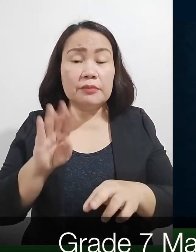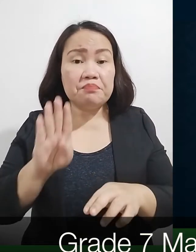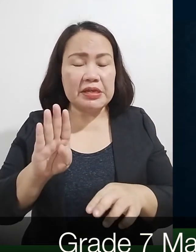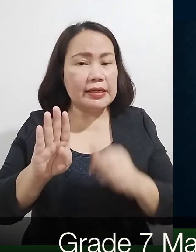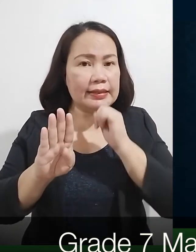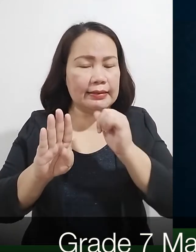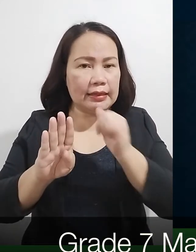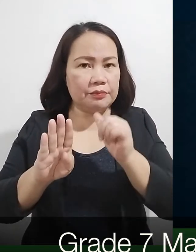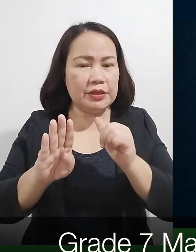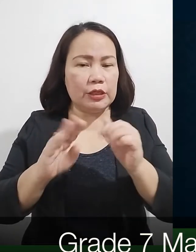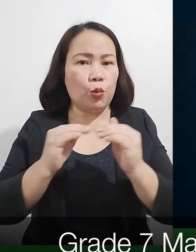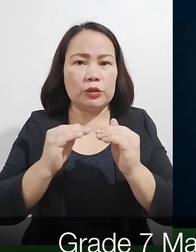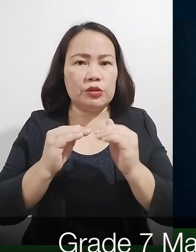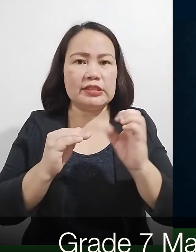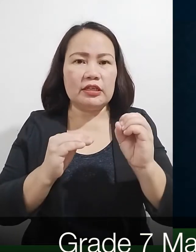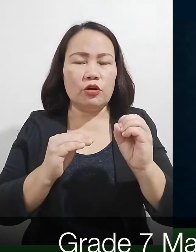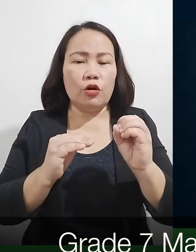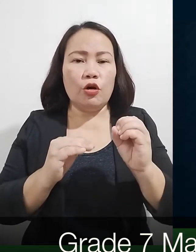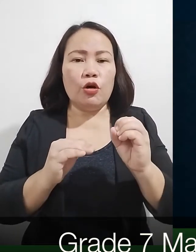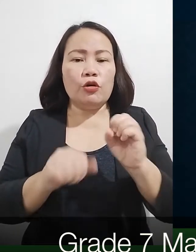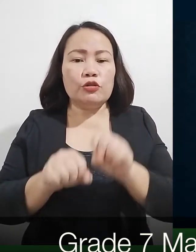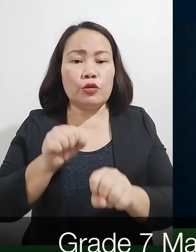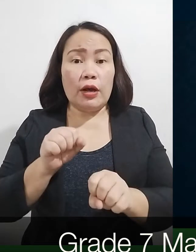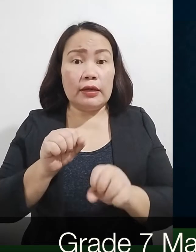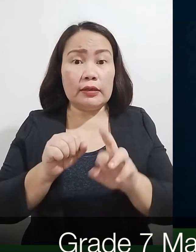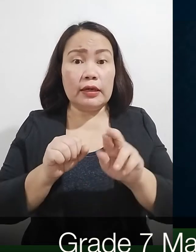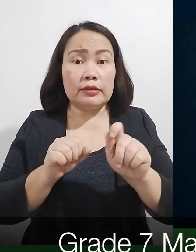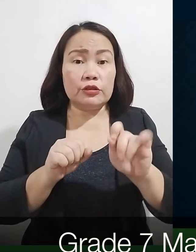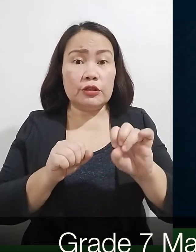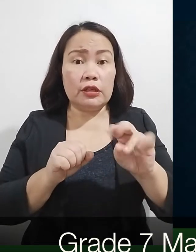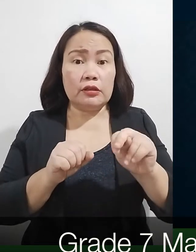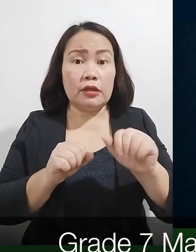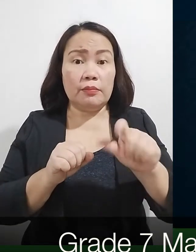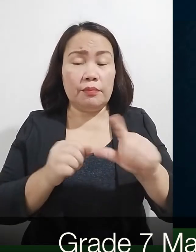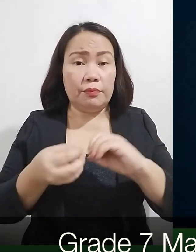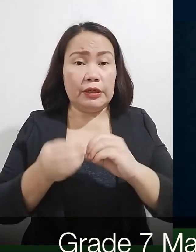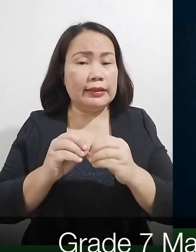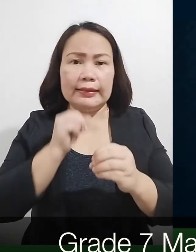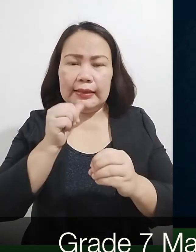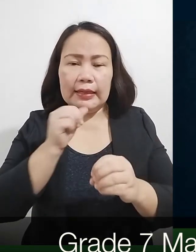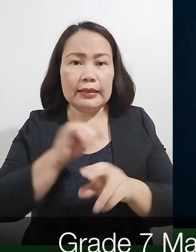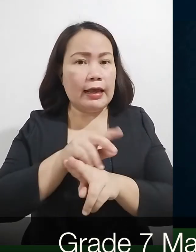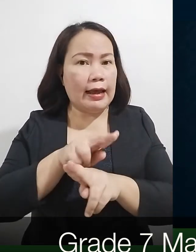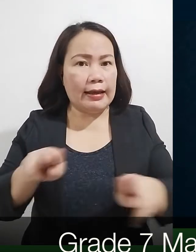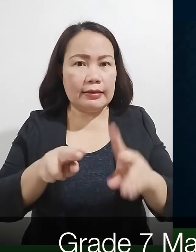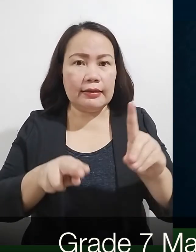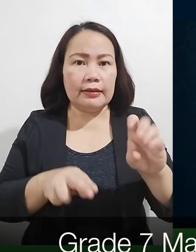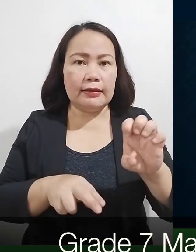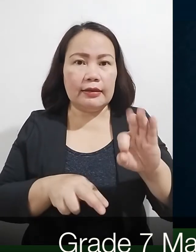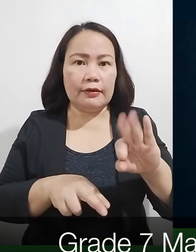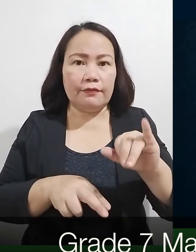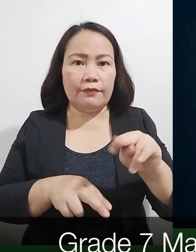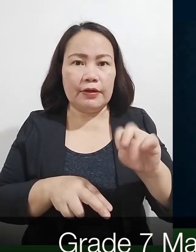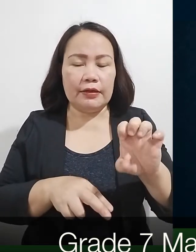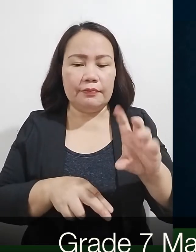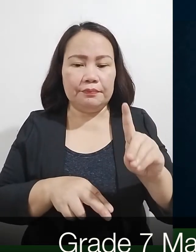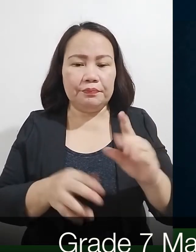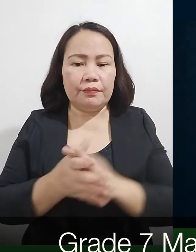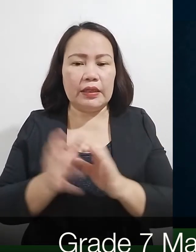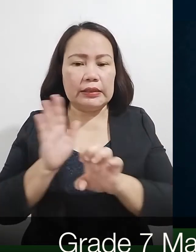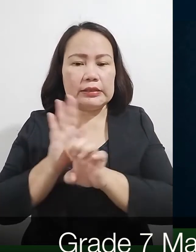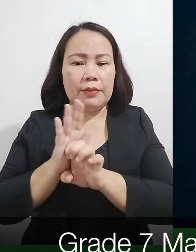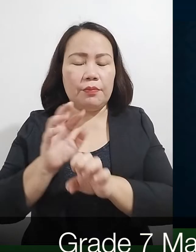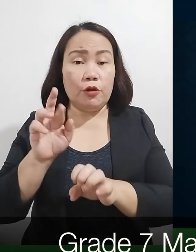rational number would not become undefined. Let's have an example of rational